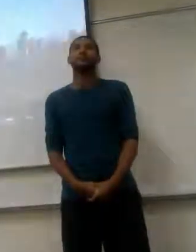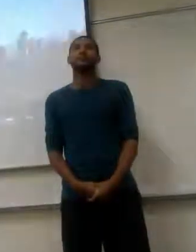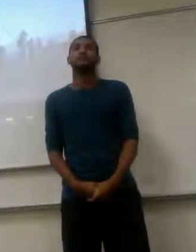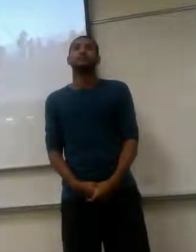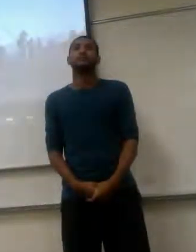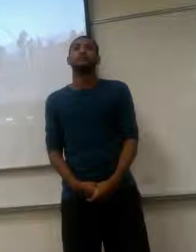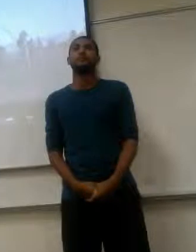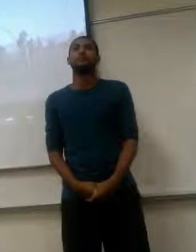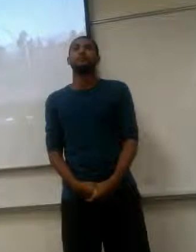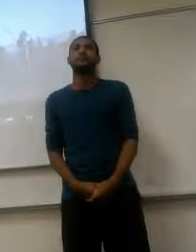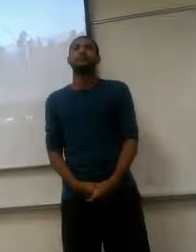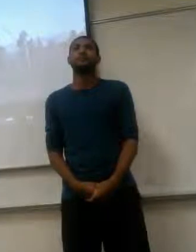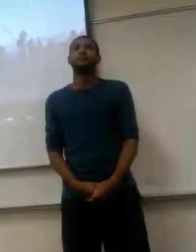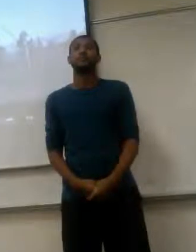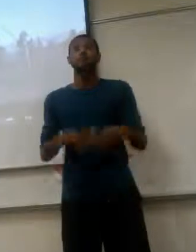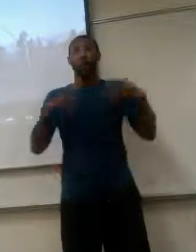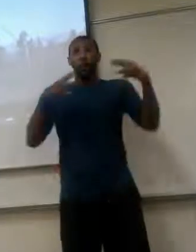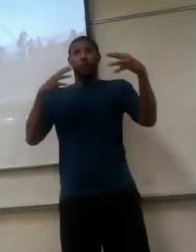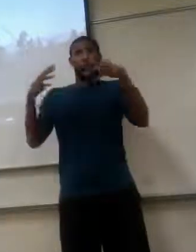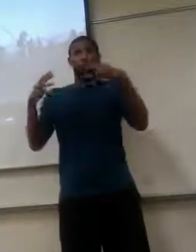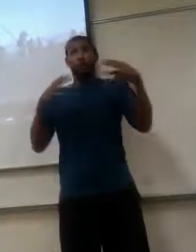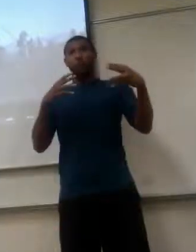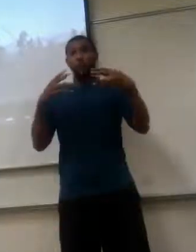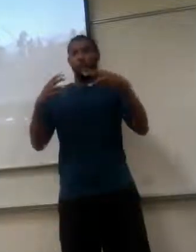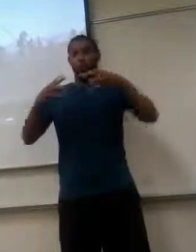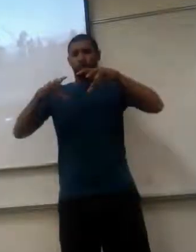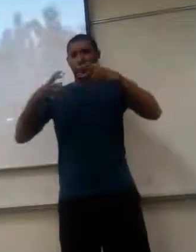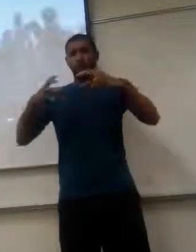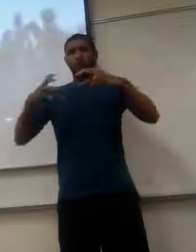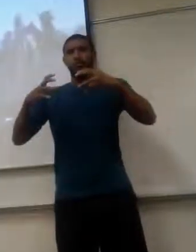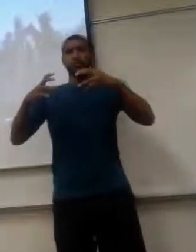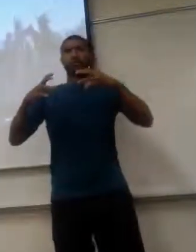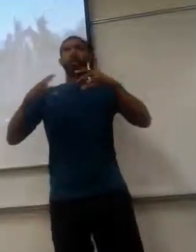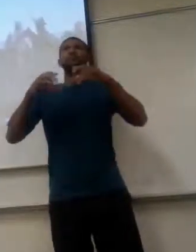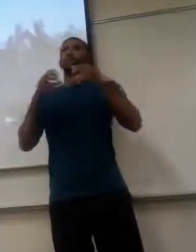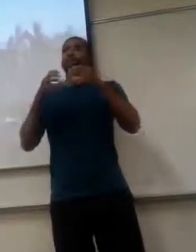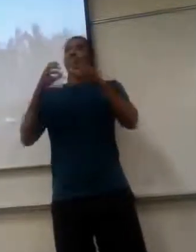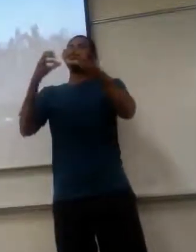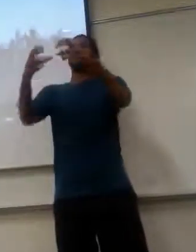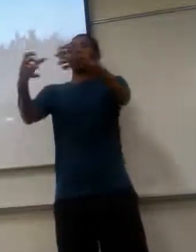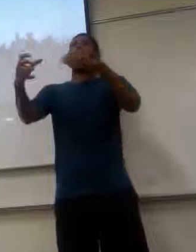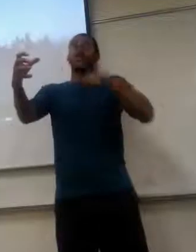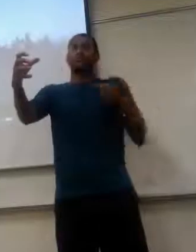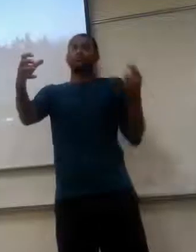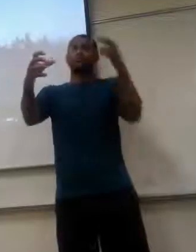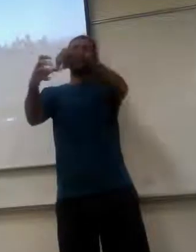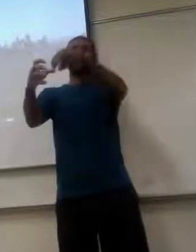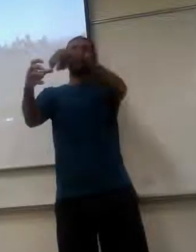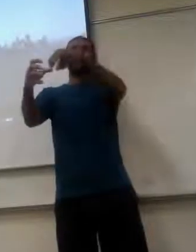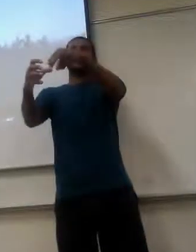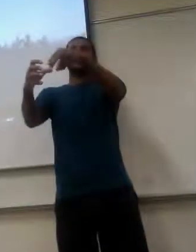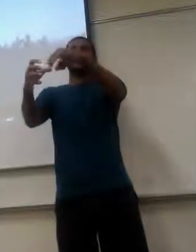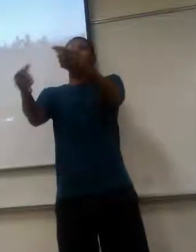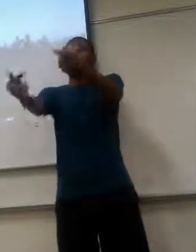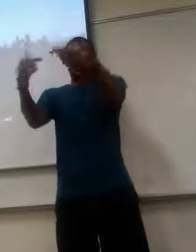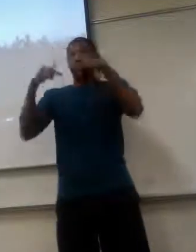Each time a war party went out, I would go with them. I seldom came back without another coup. I